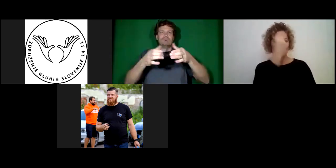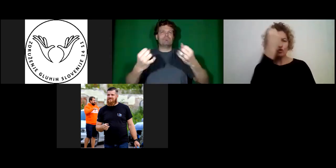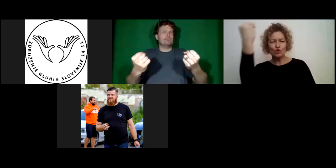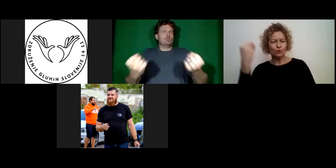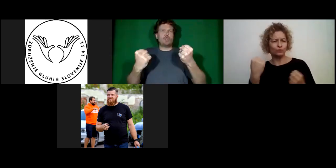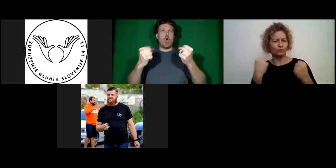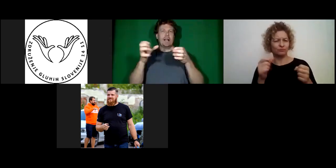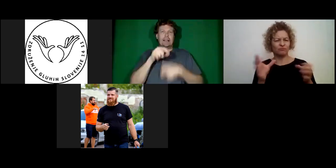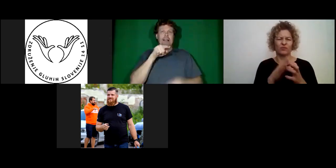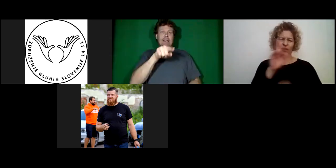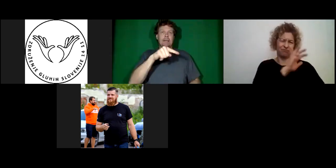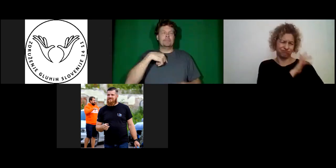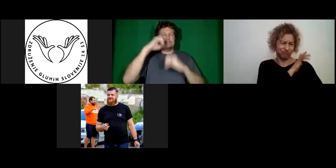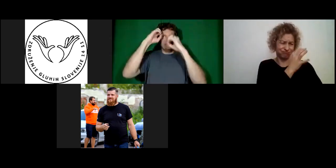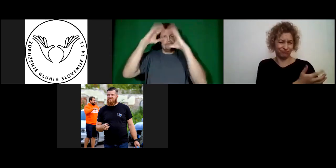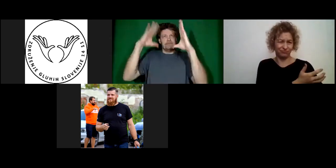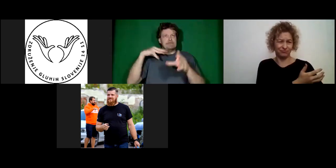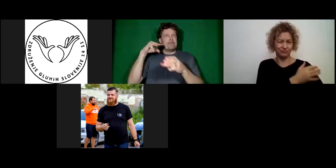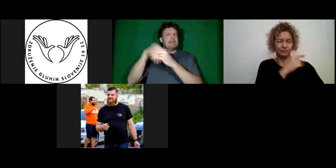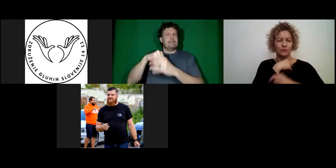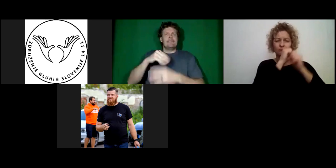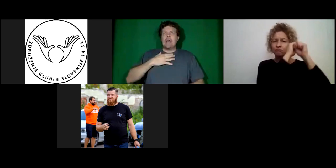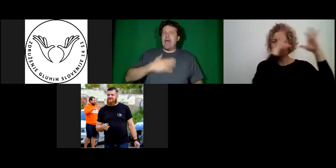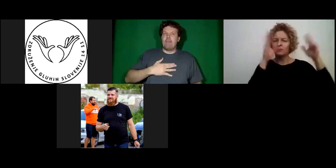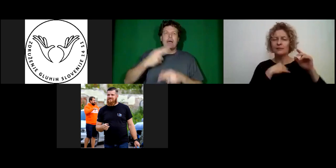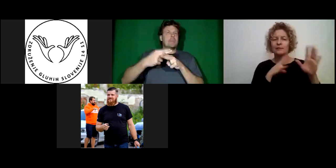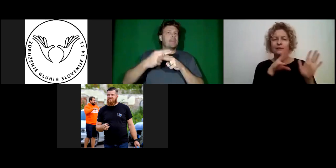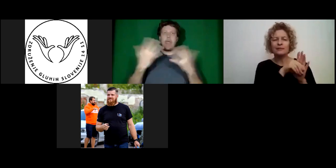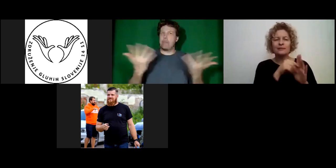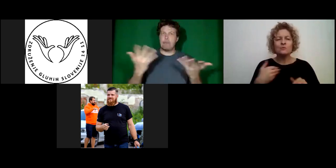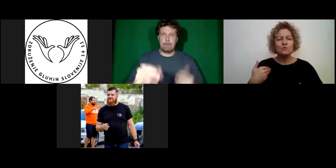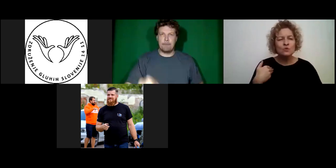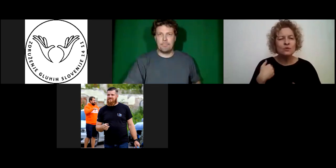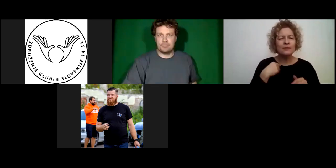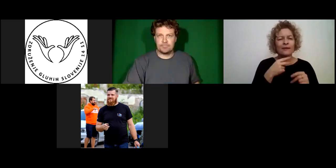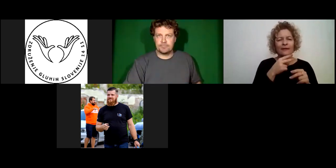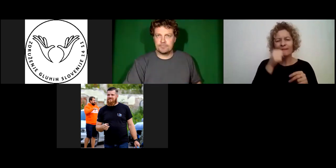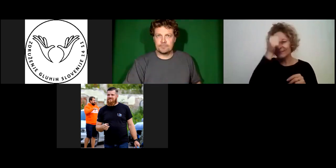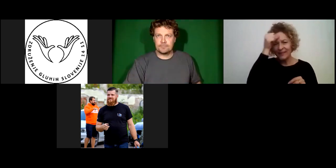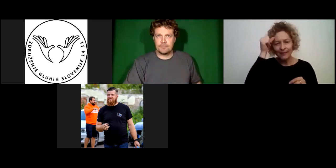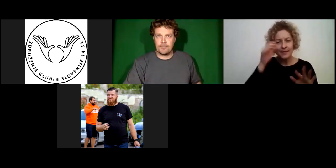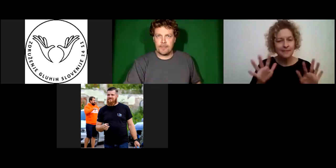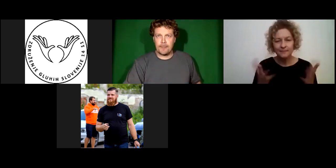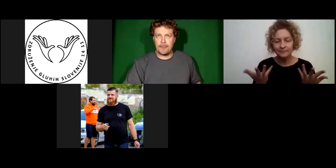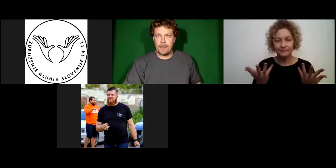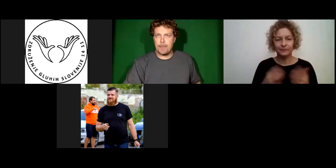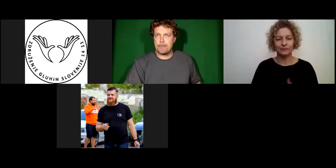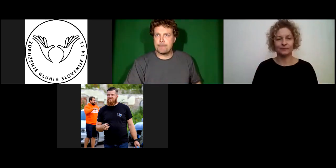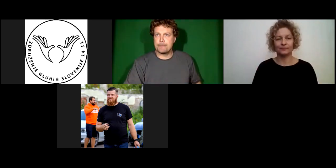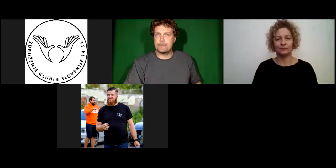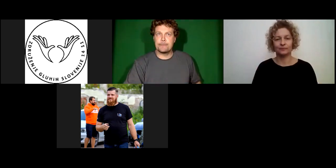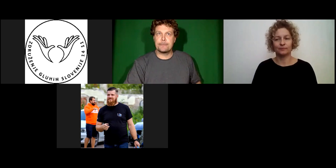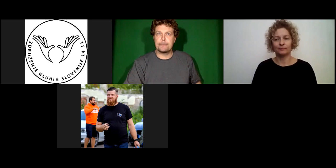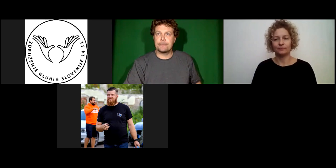in the European leagues, the UK, England, Russia had the strongest teams. And I really wanted to be part